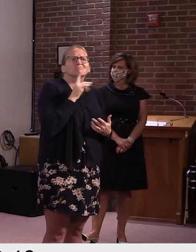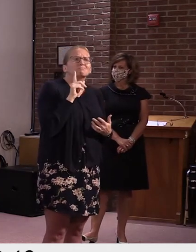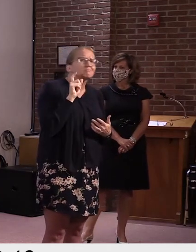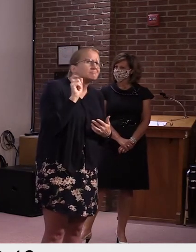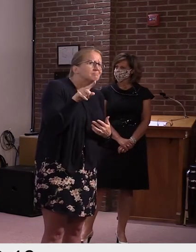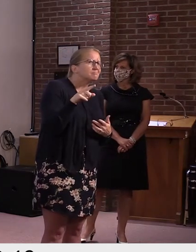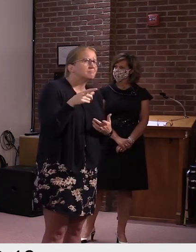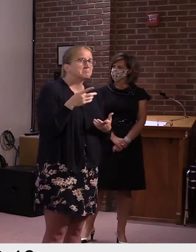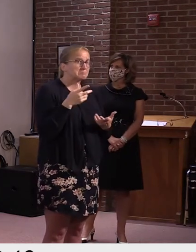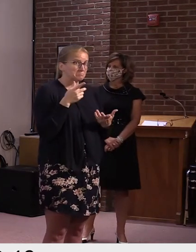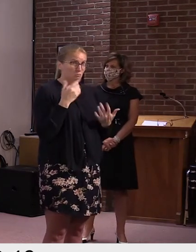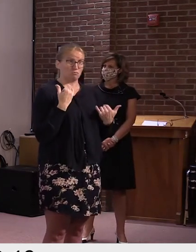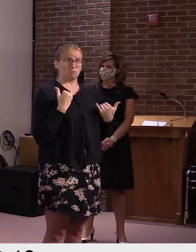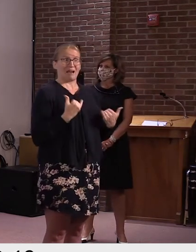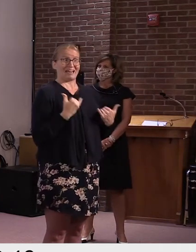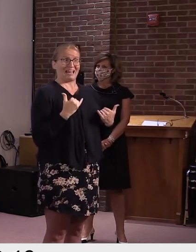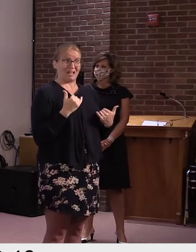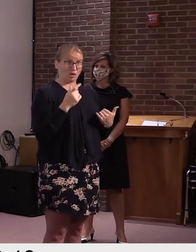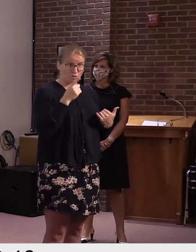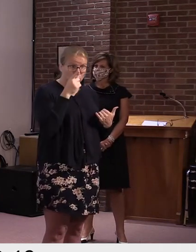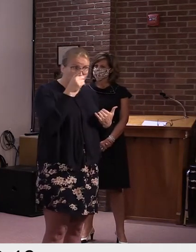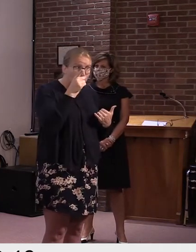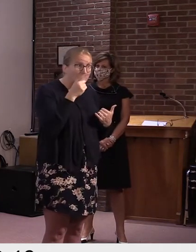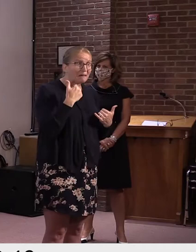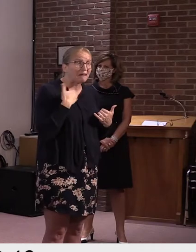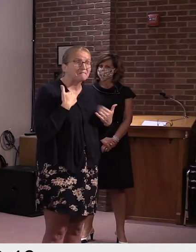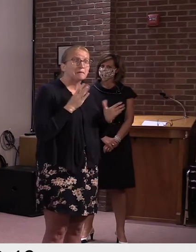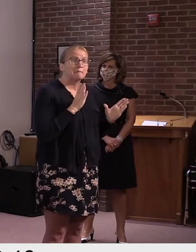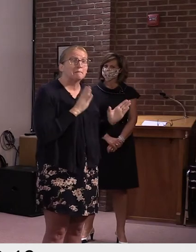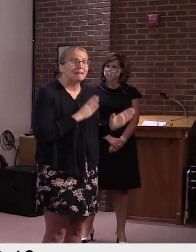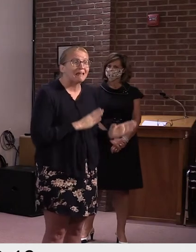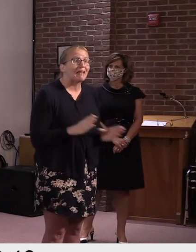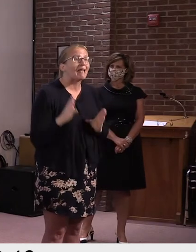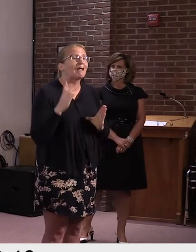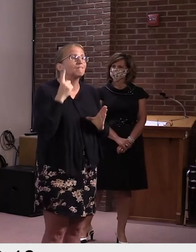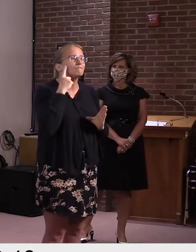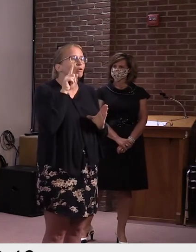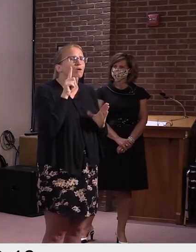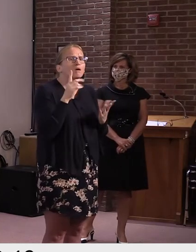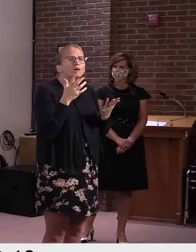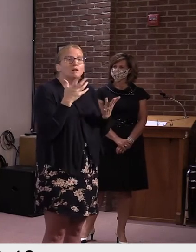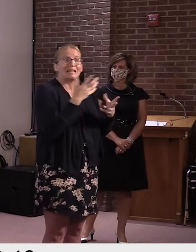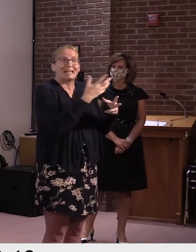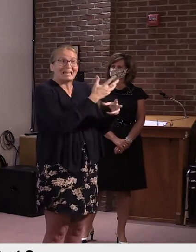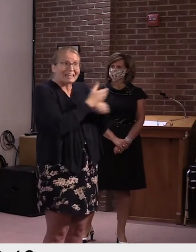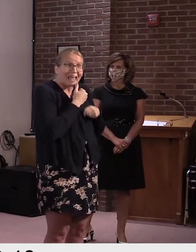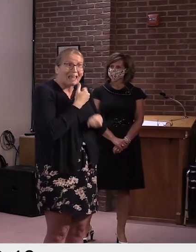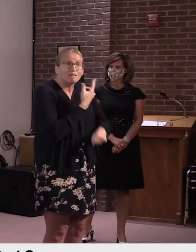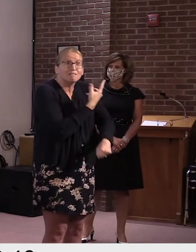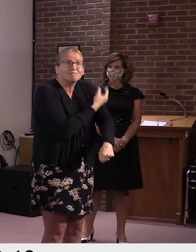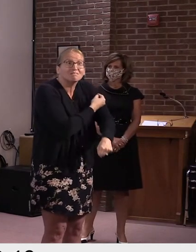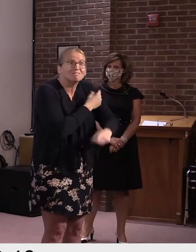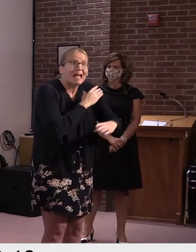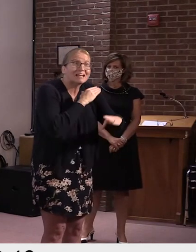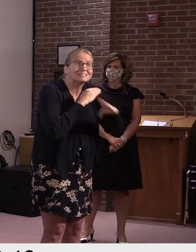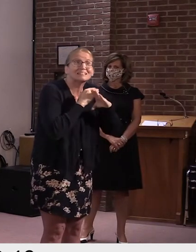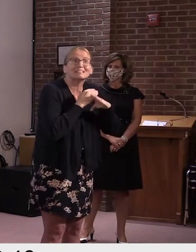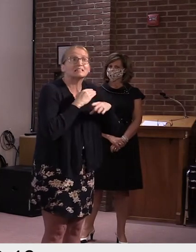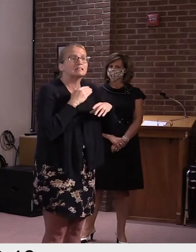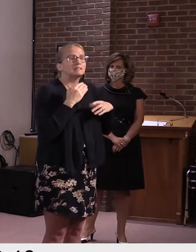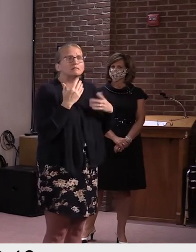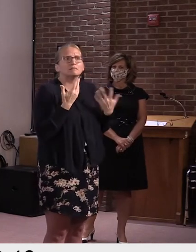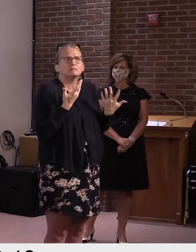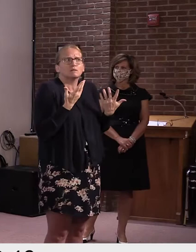in the works right now on how to acquire enough of the vaccine